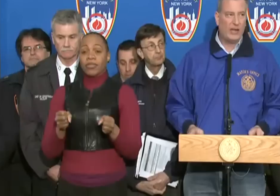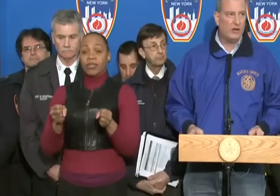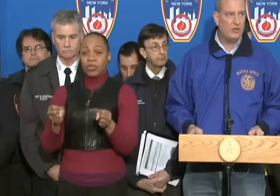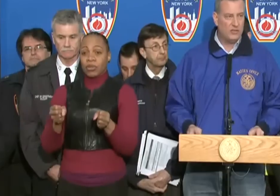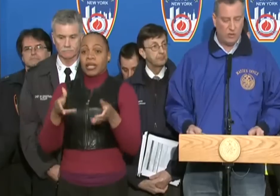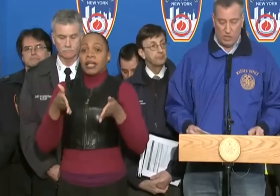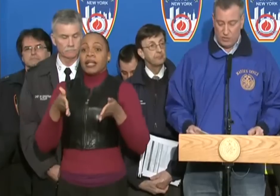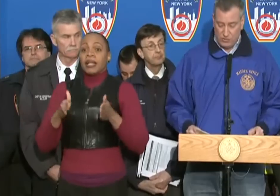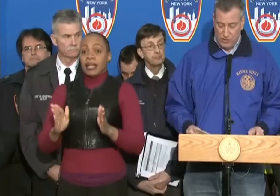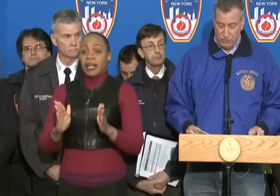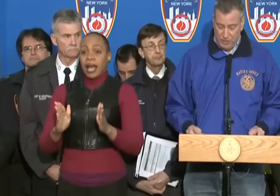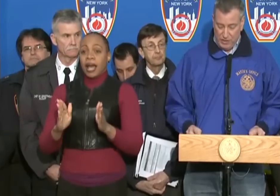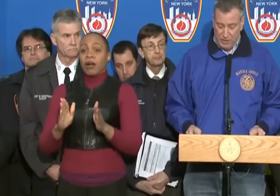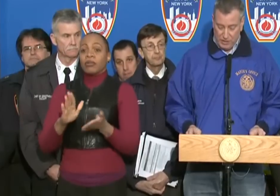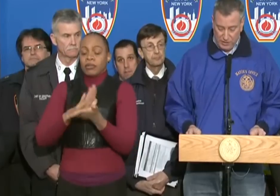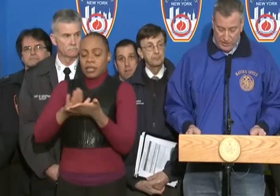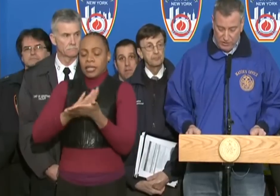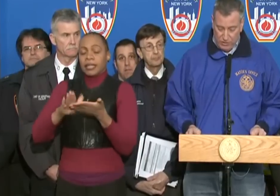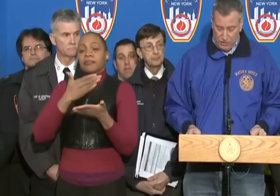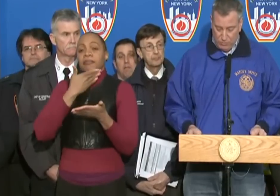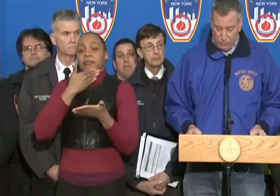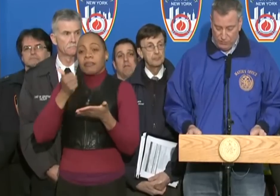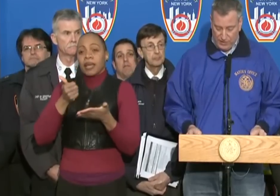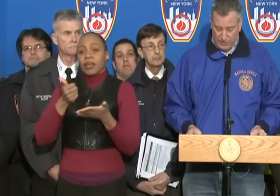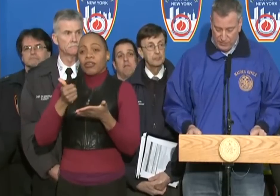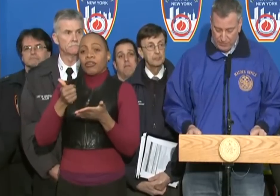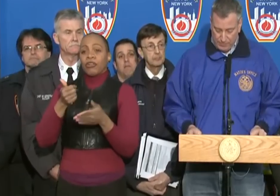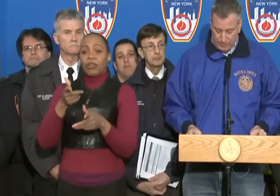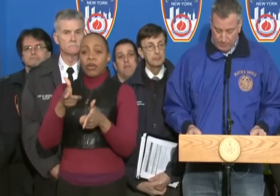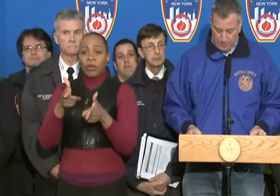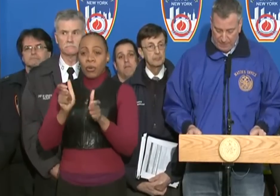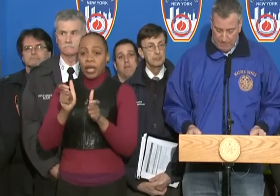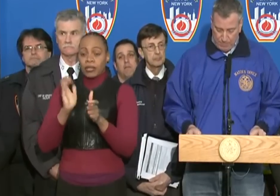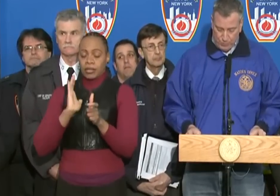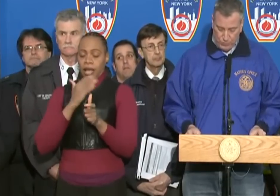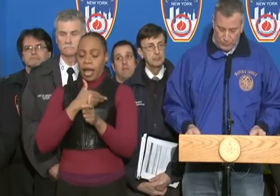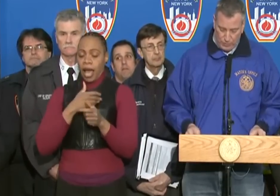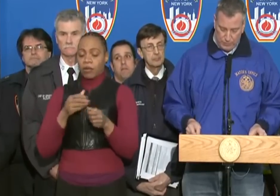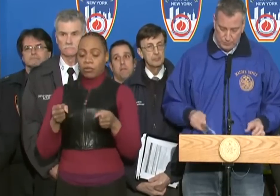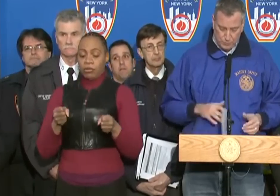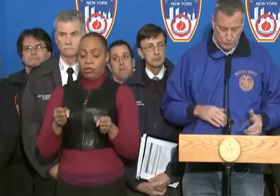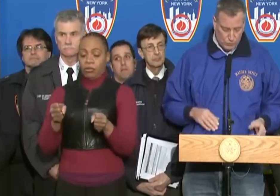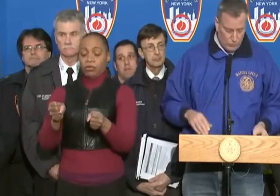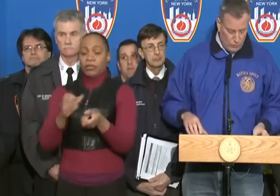and quicker, so our streets will be cleared more effectively.